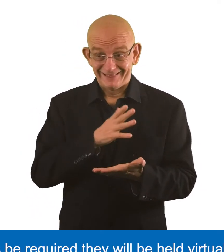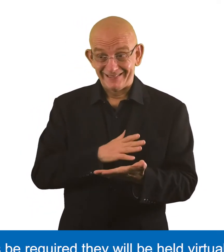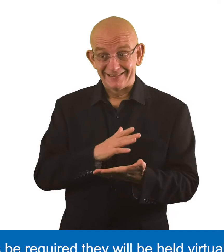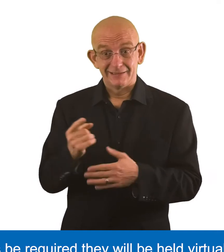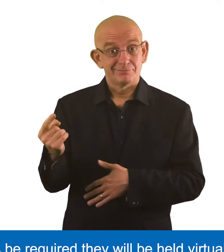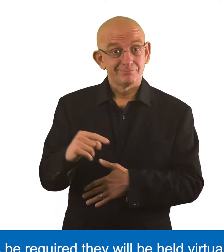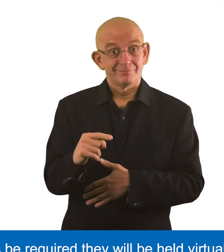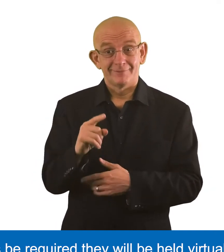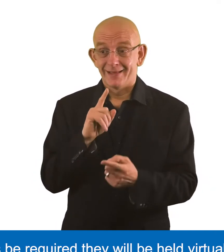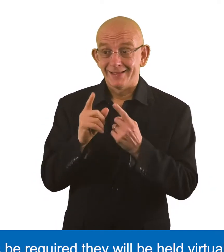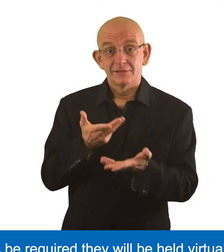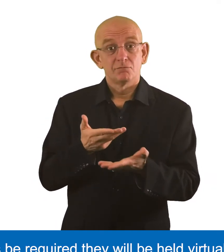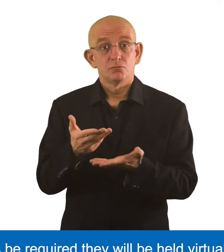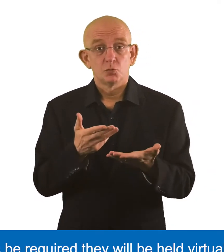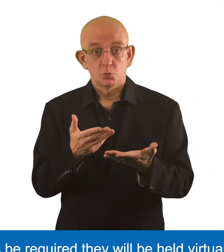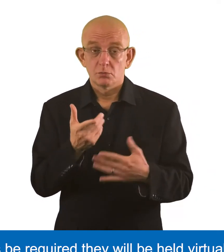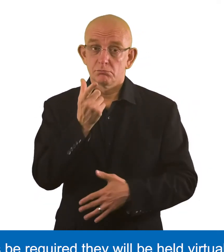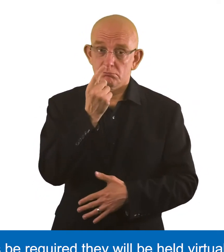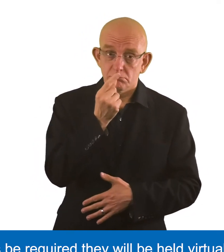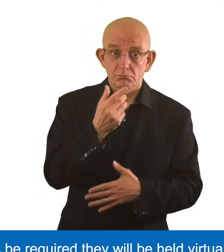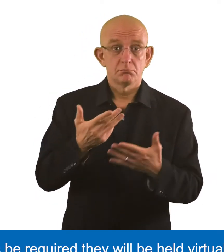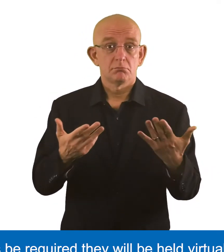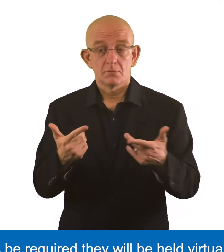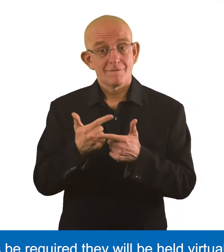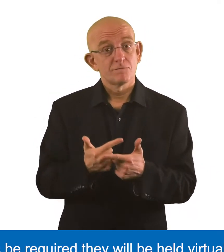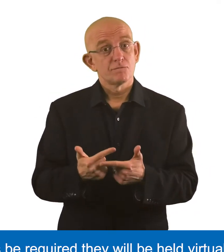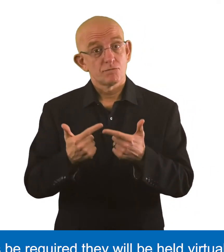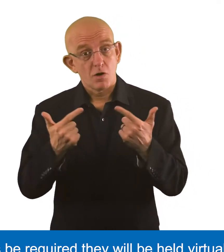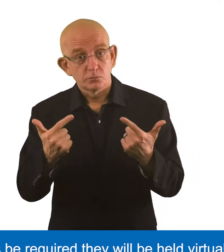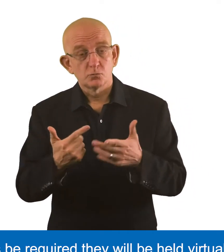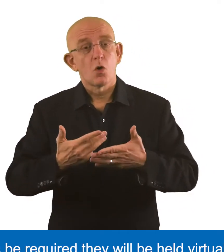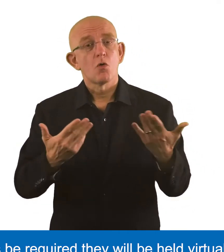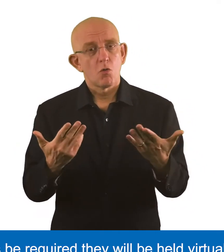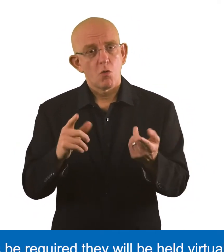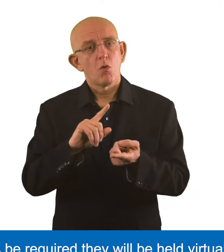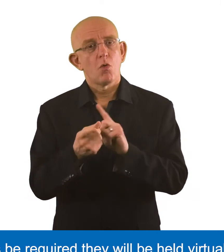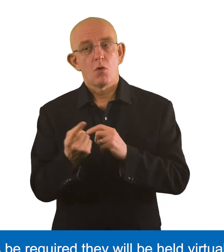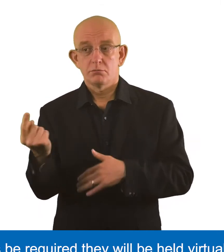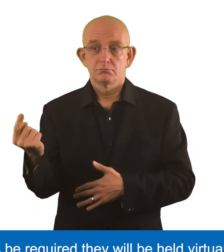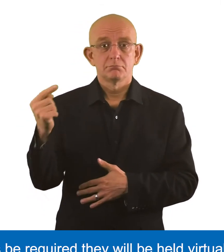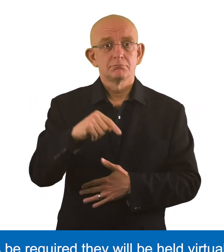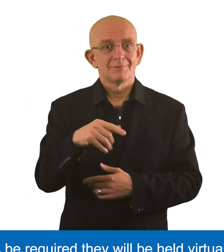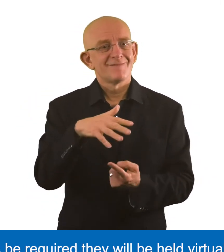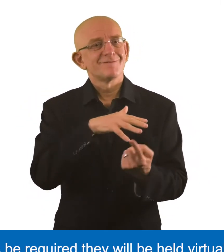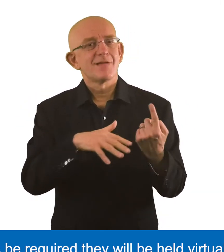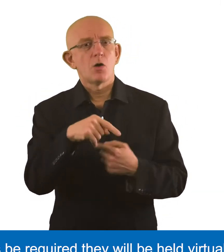Should interviews be required, they will be held virtually or in a fully accessible venue to be confirmed.